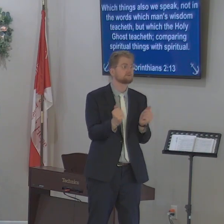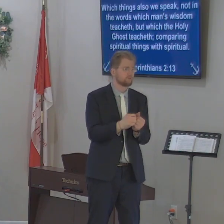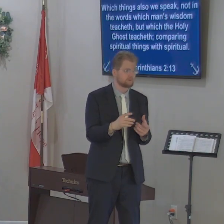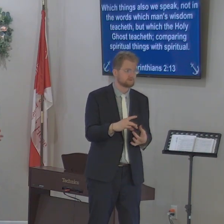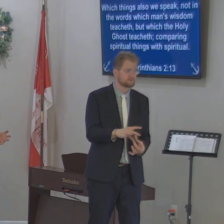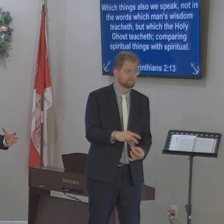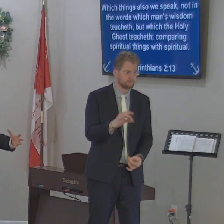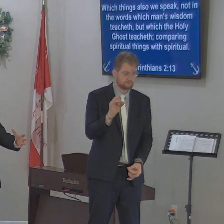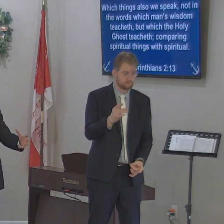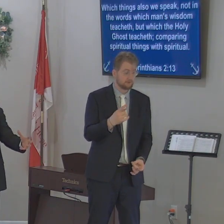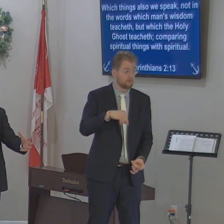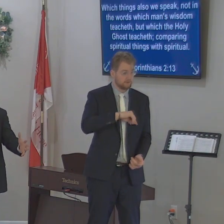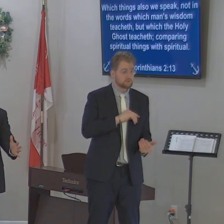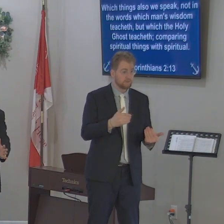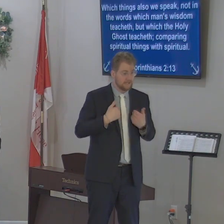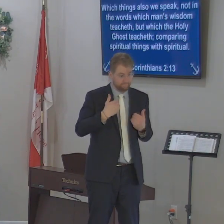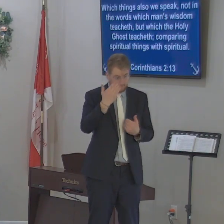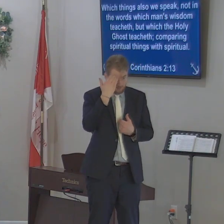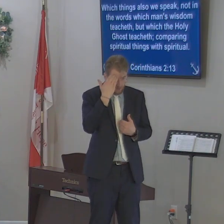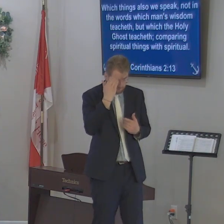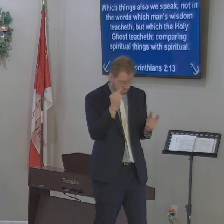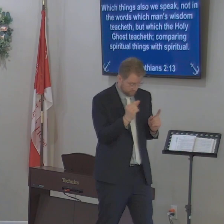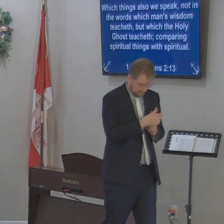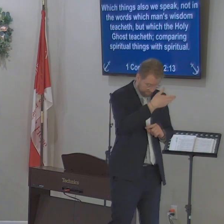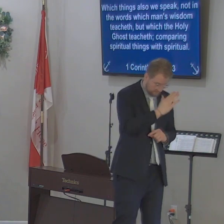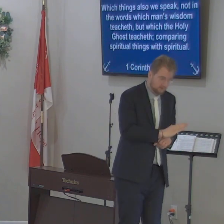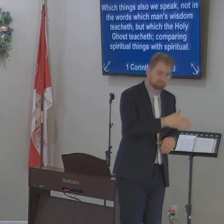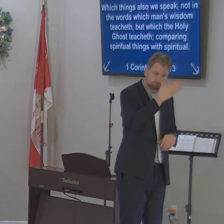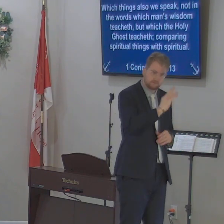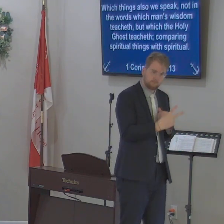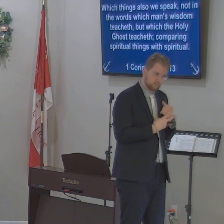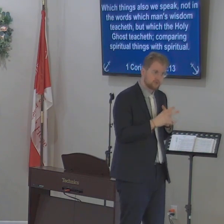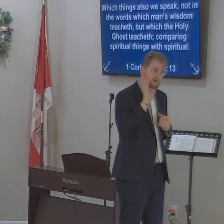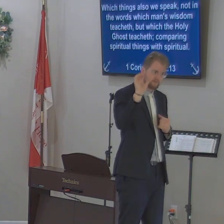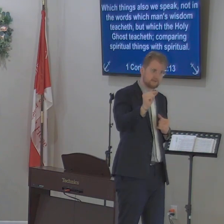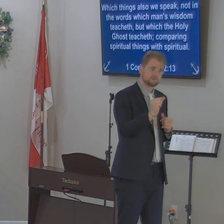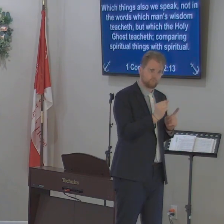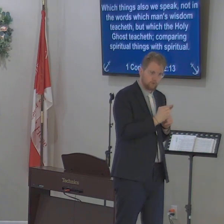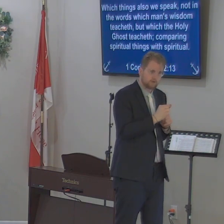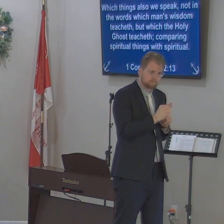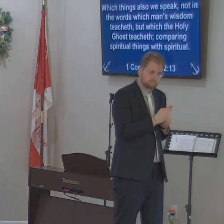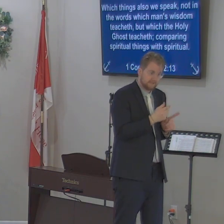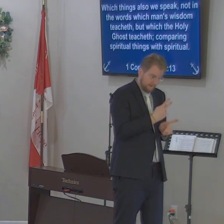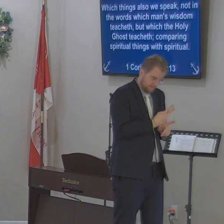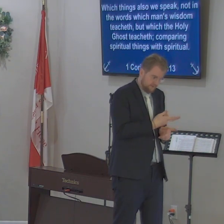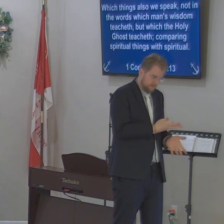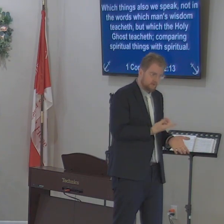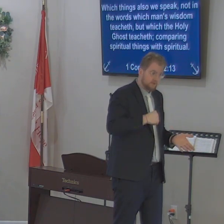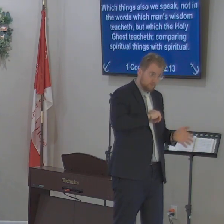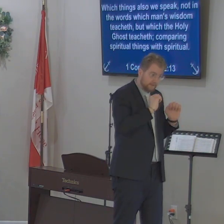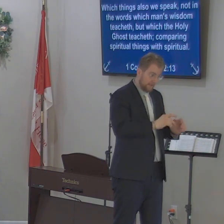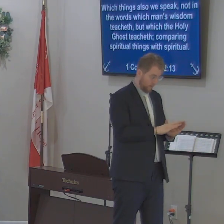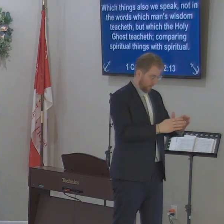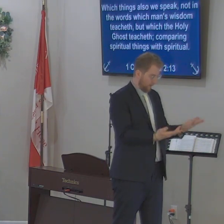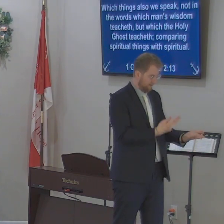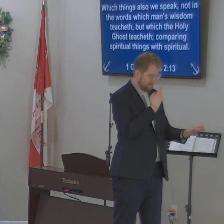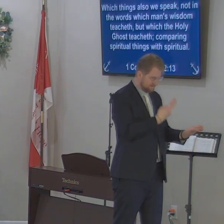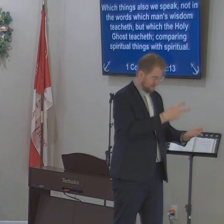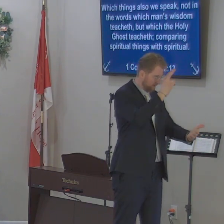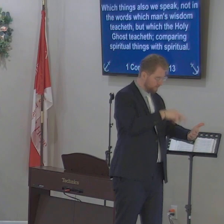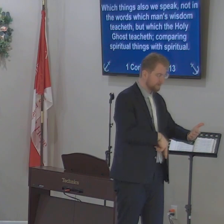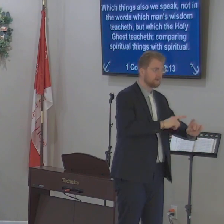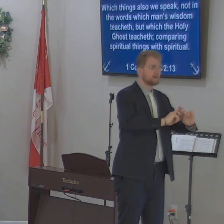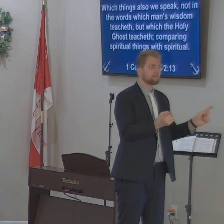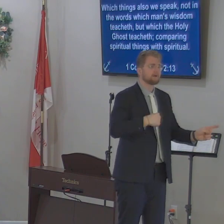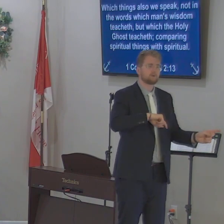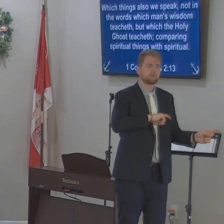the knowledge, the Word of God. God has preserved His Word. We have it. We can open it. We can see it. We can read it. But we have to have the Holy Spirit of God